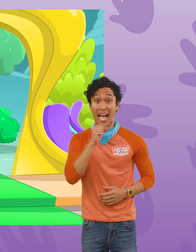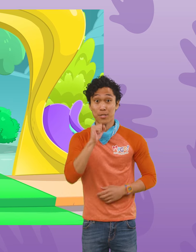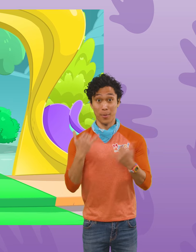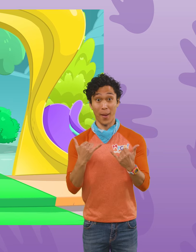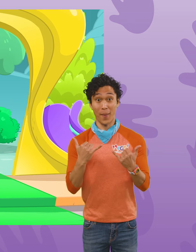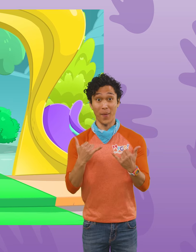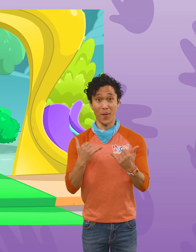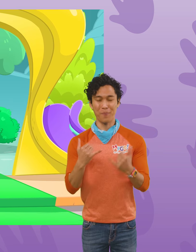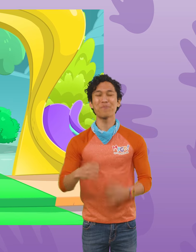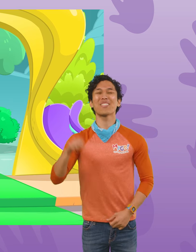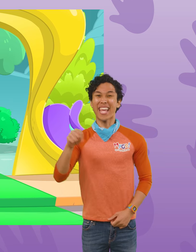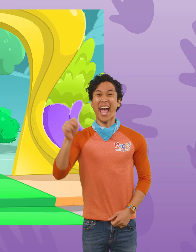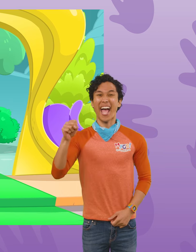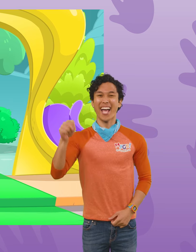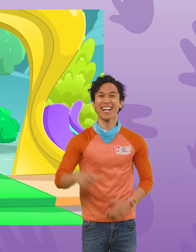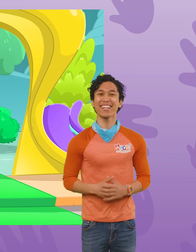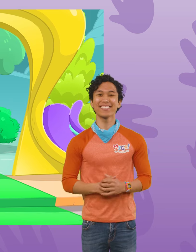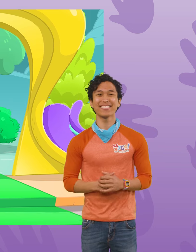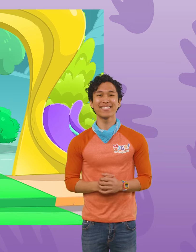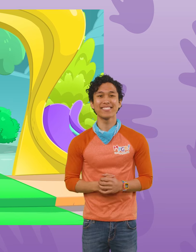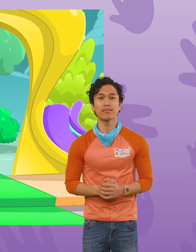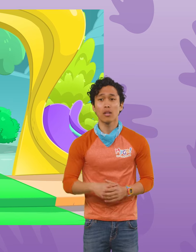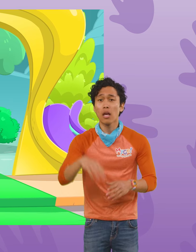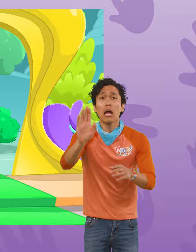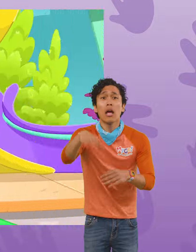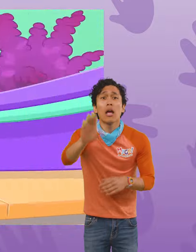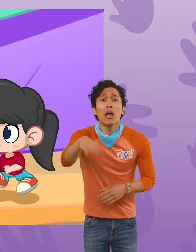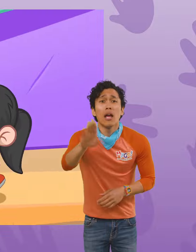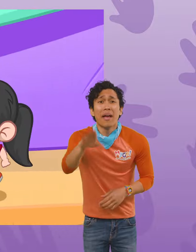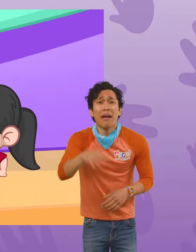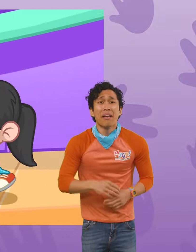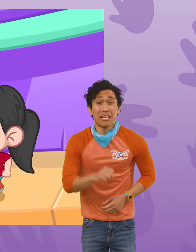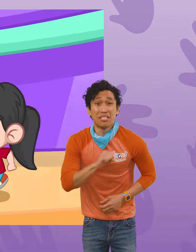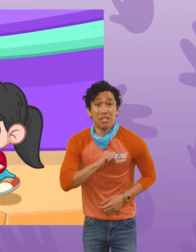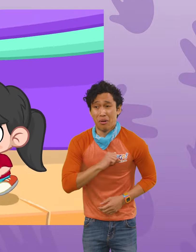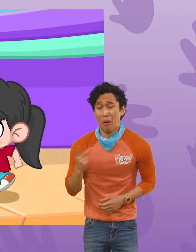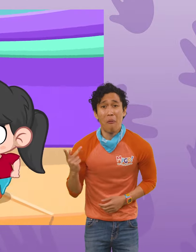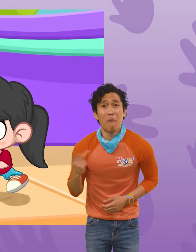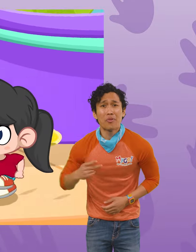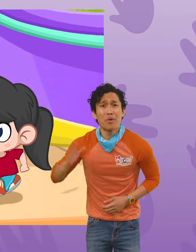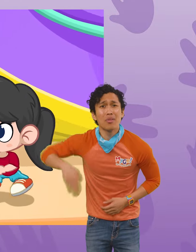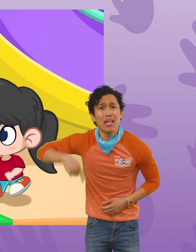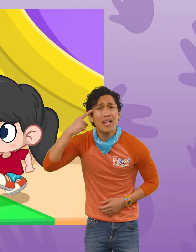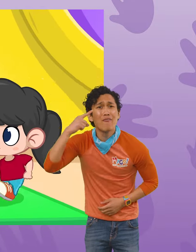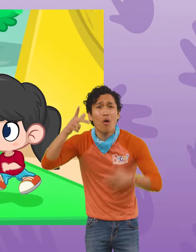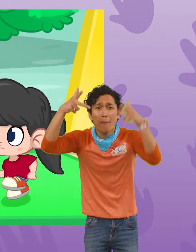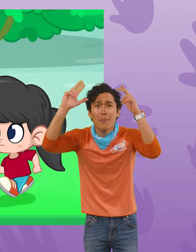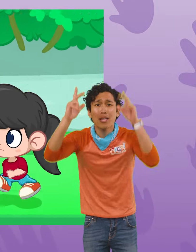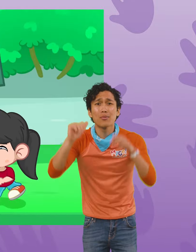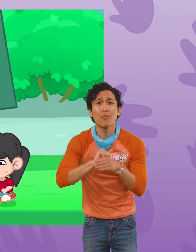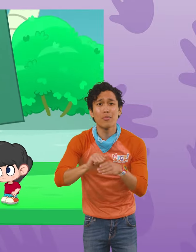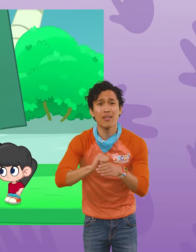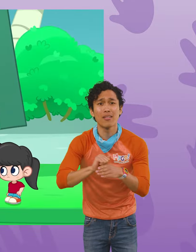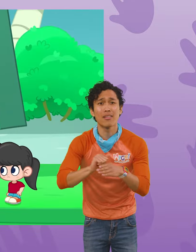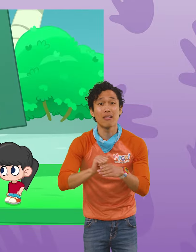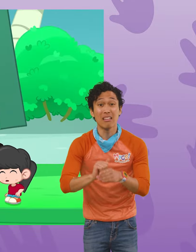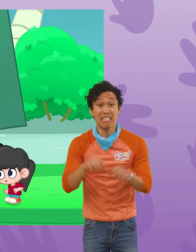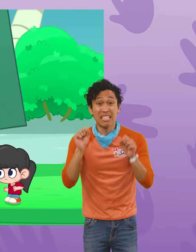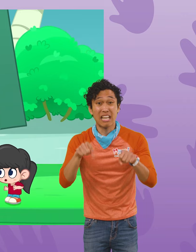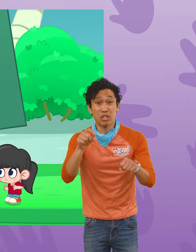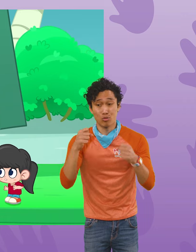Ice cream now? Yeah! Mila, Morphle, Sarah and I are late for basketball